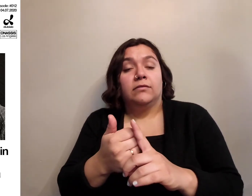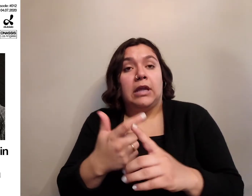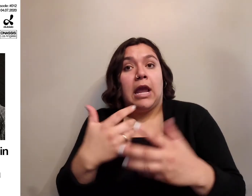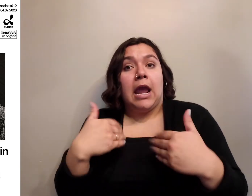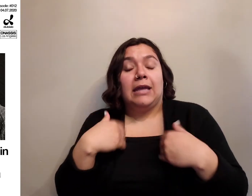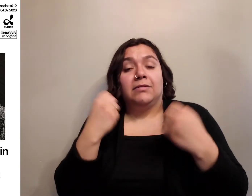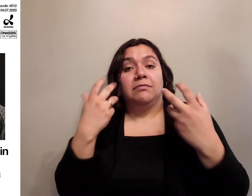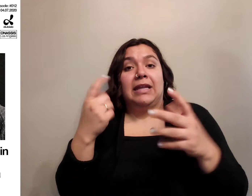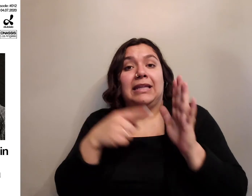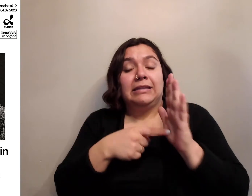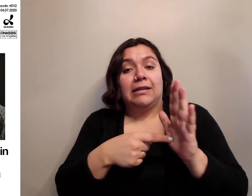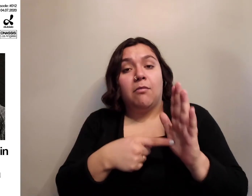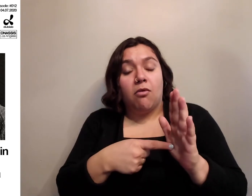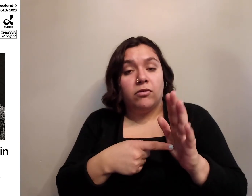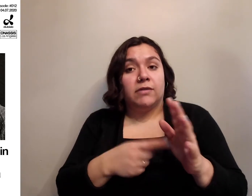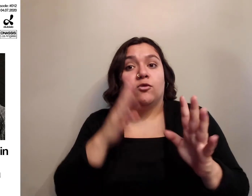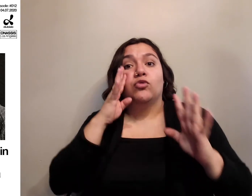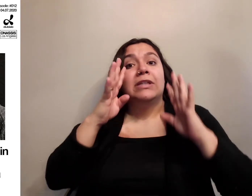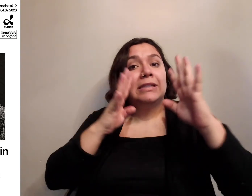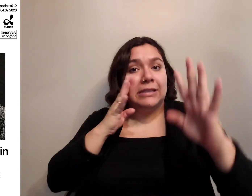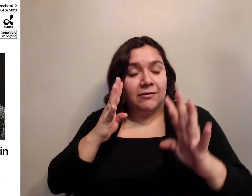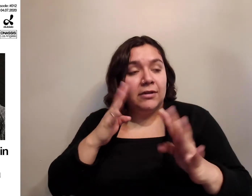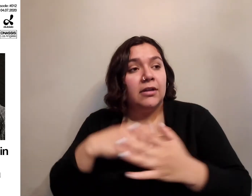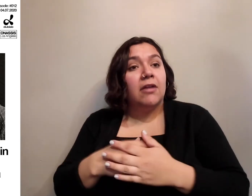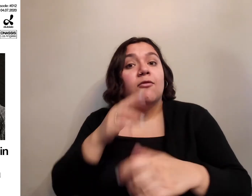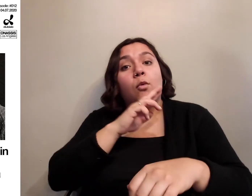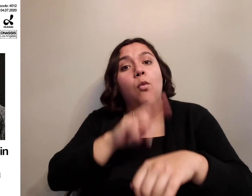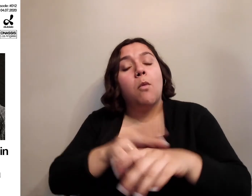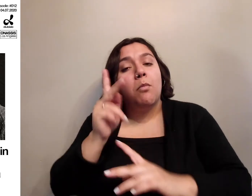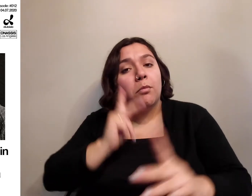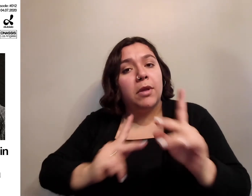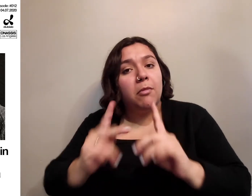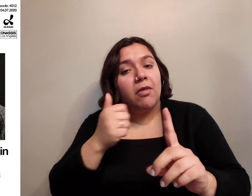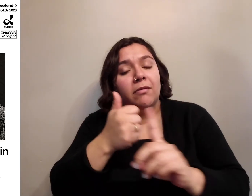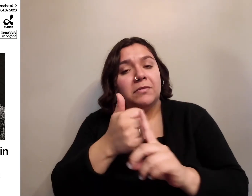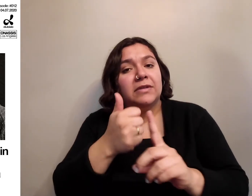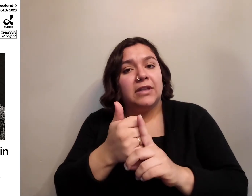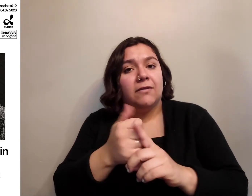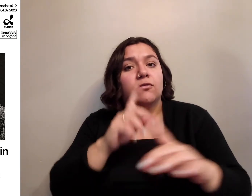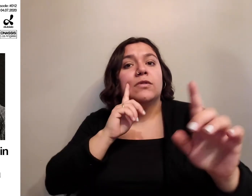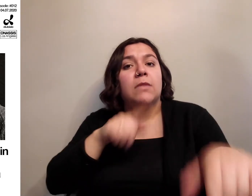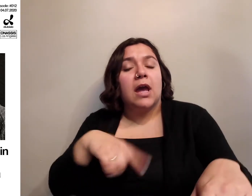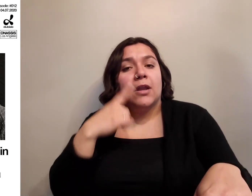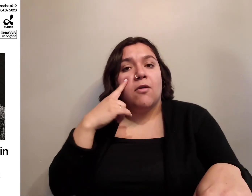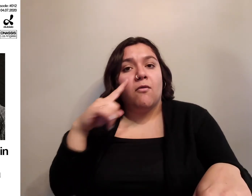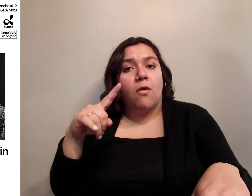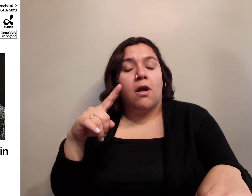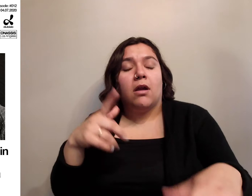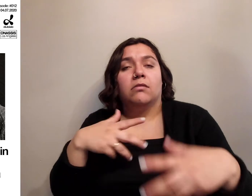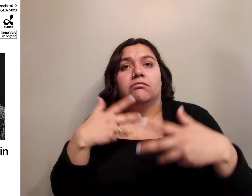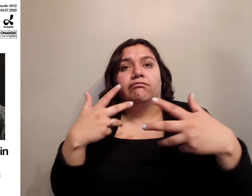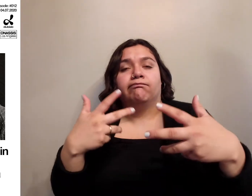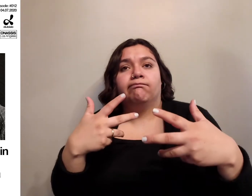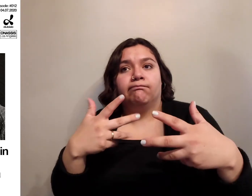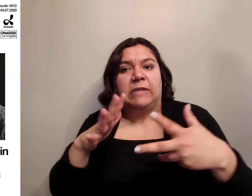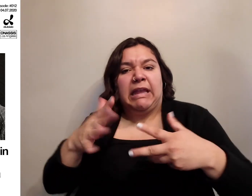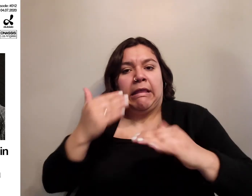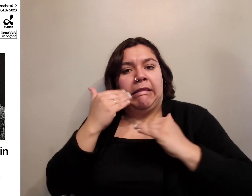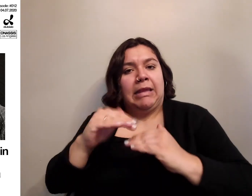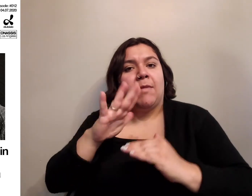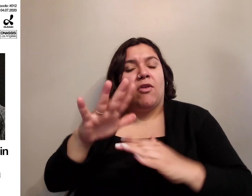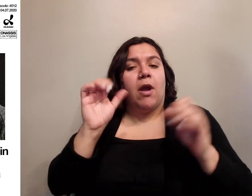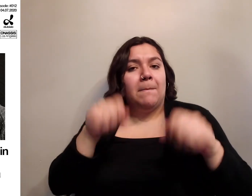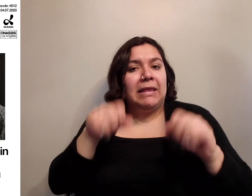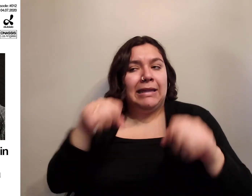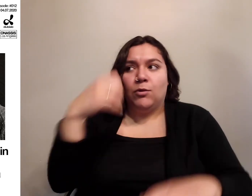of the creativity of ordinary people in response to the constraints on their ability